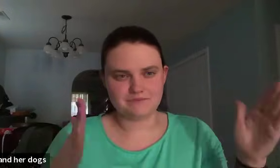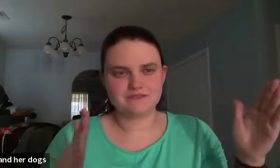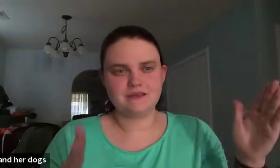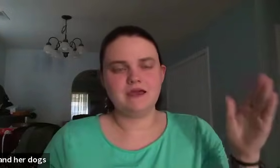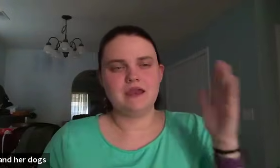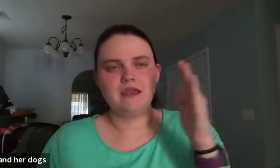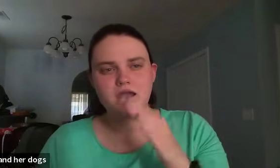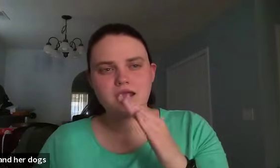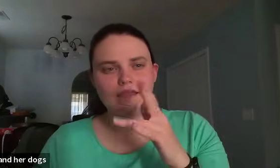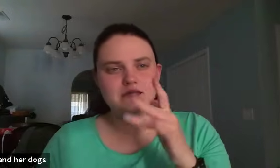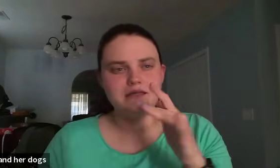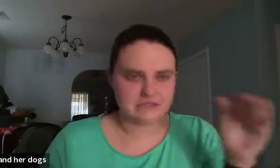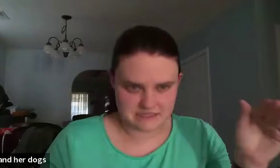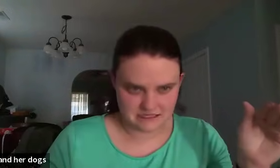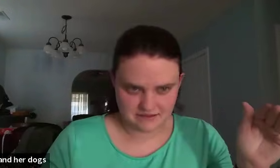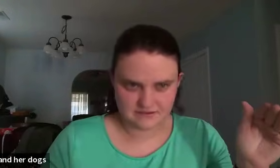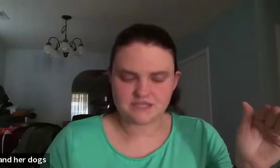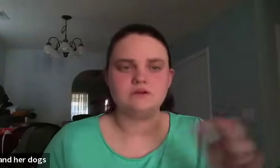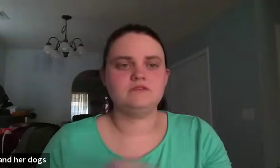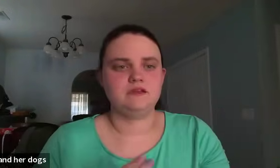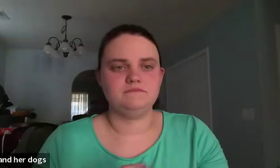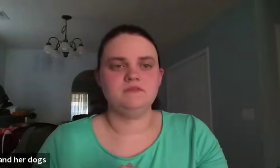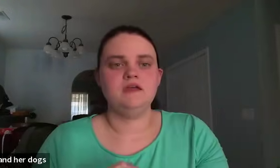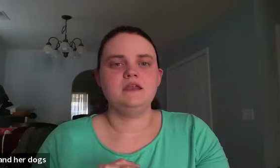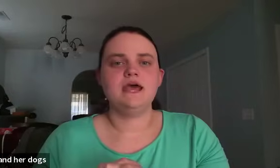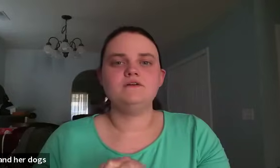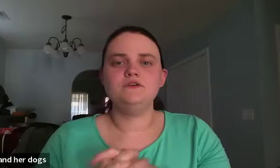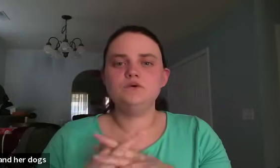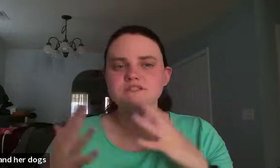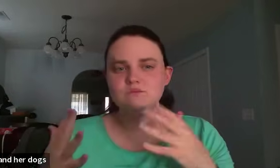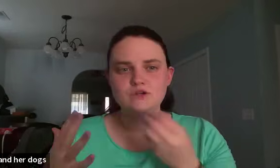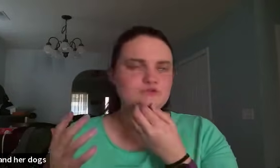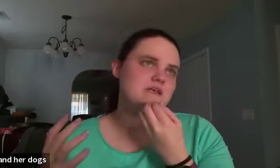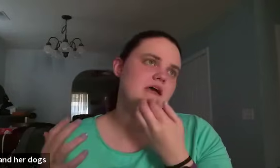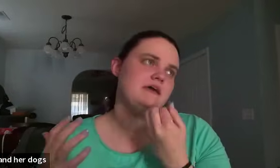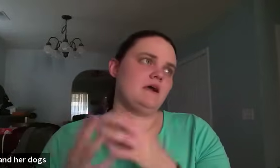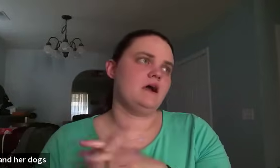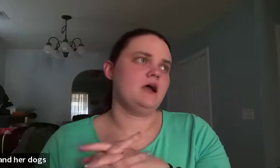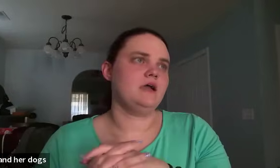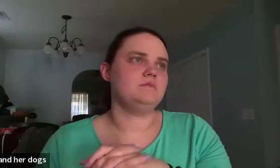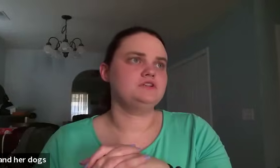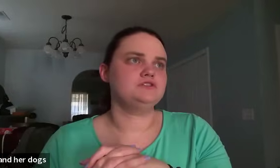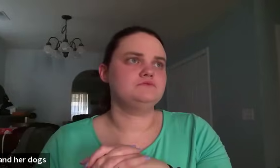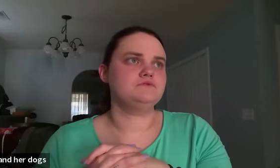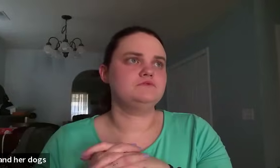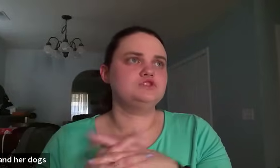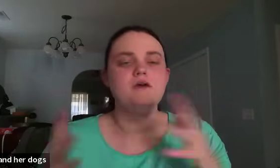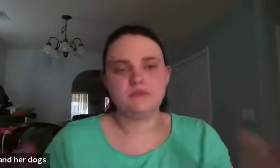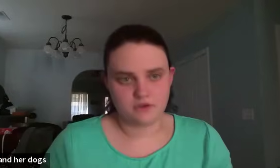names nine Elicity, that sort of thing. Now, if you are someone who's like, I'm John the